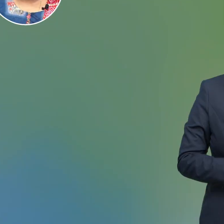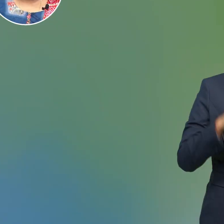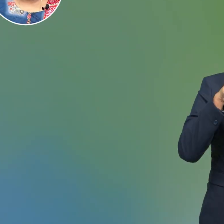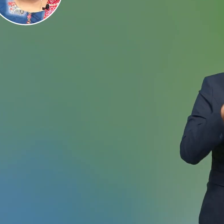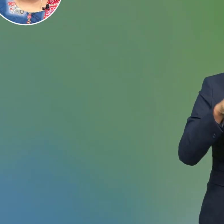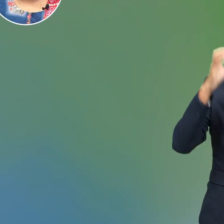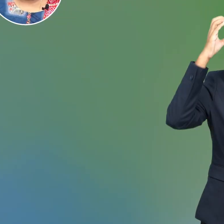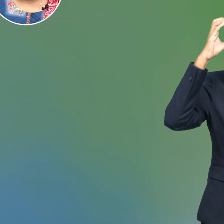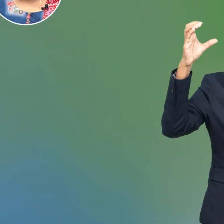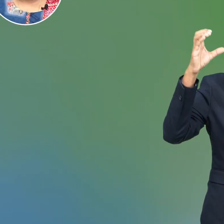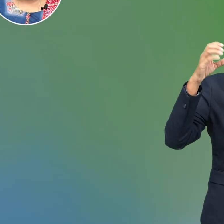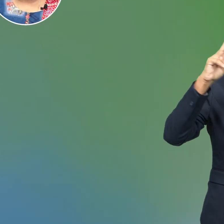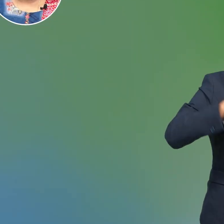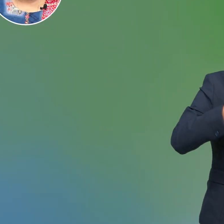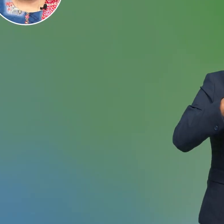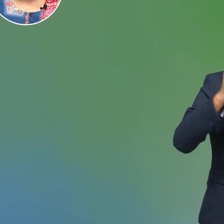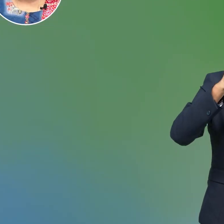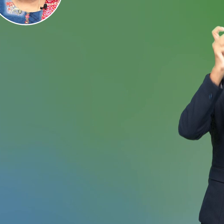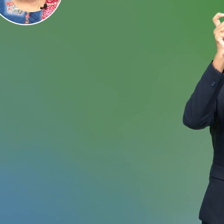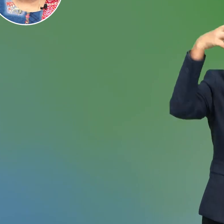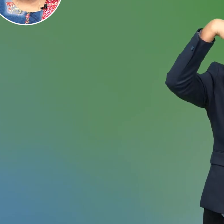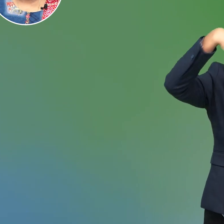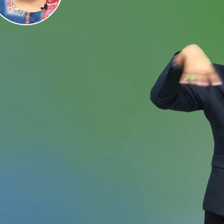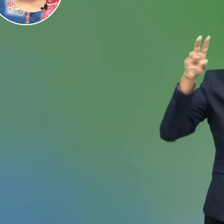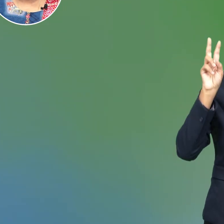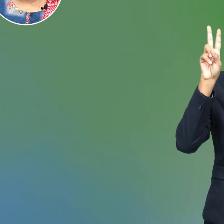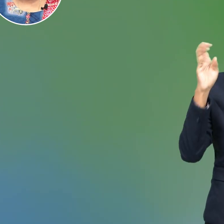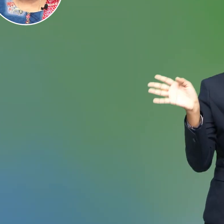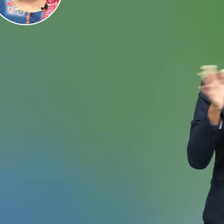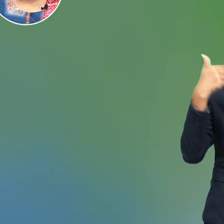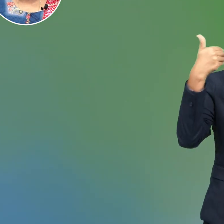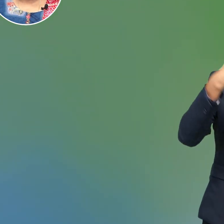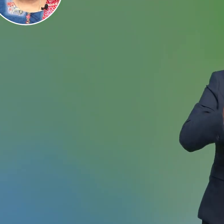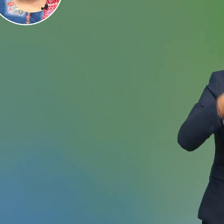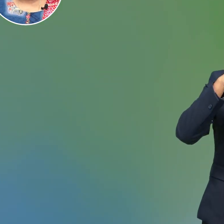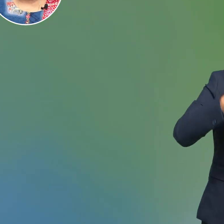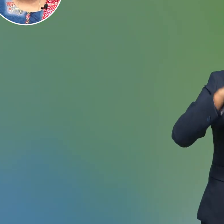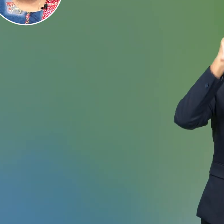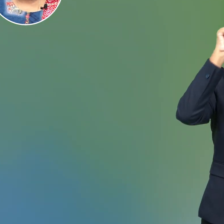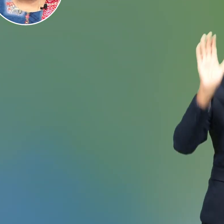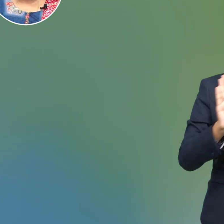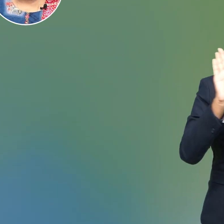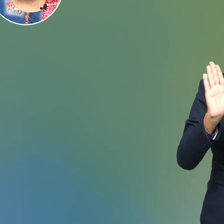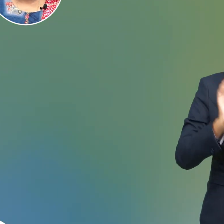This is the concept map of the topic climate of India.